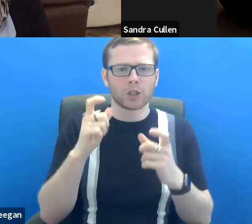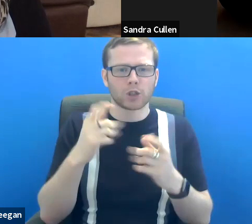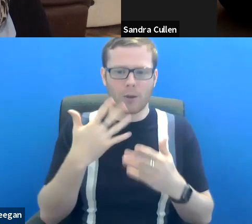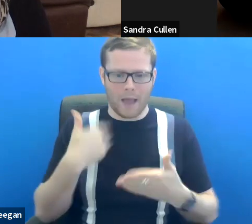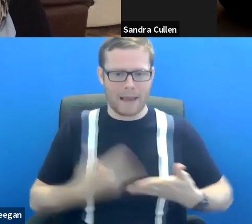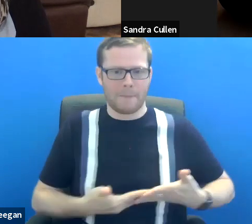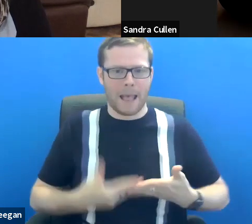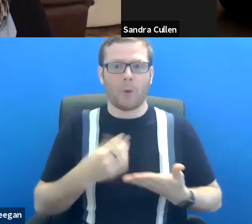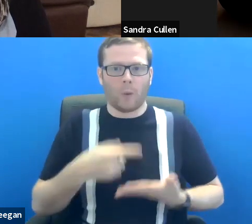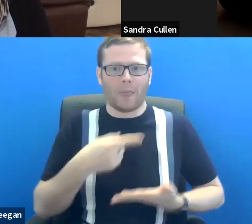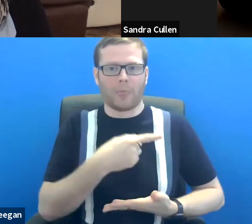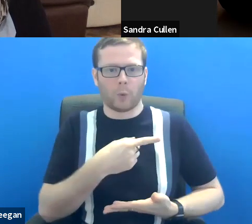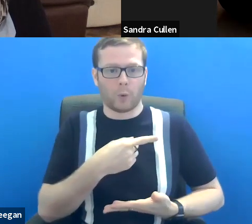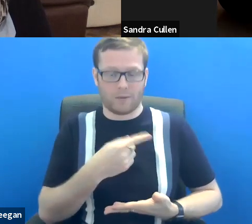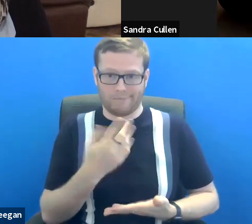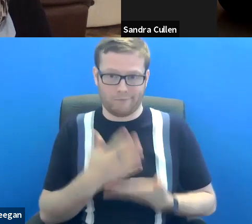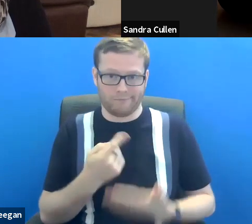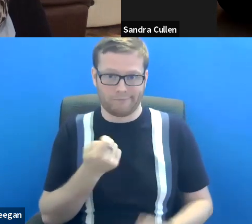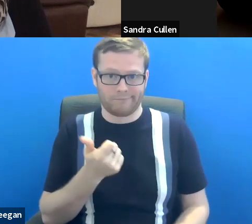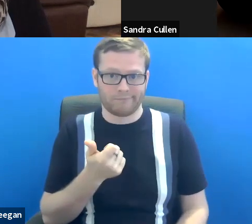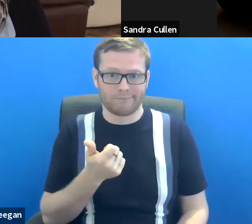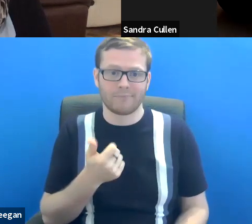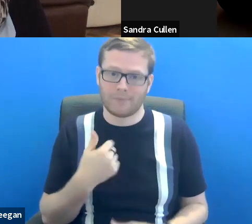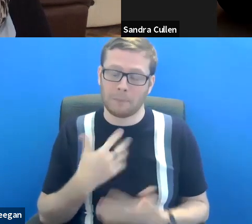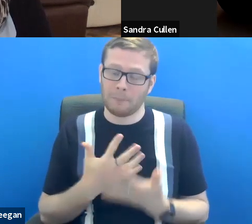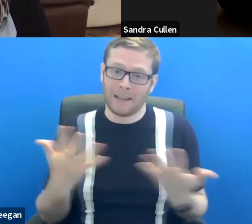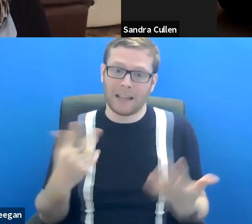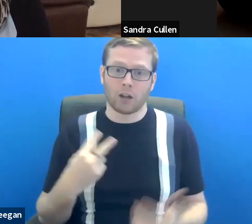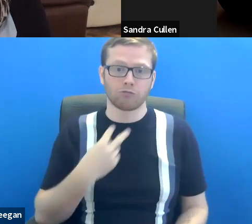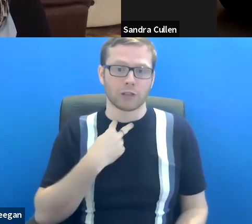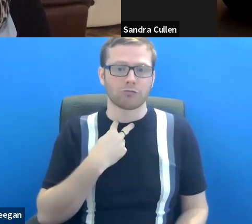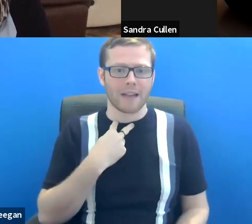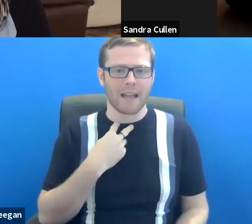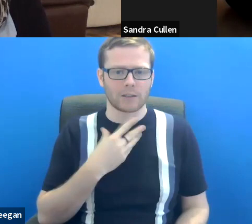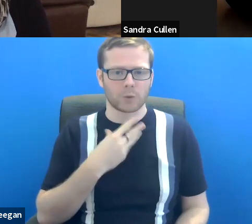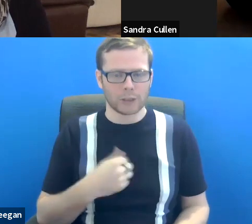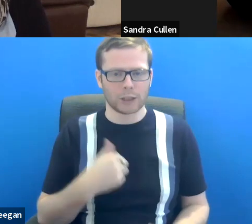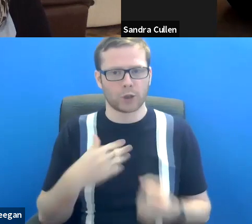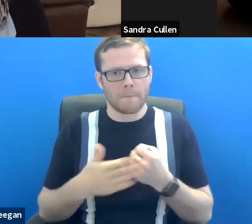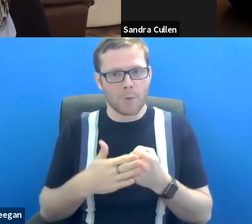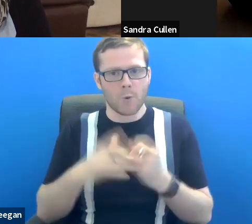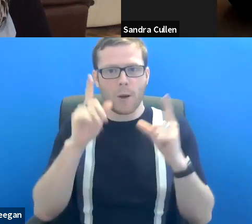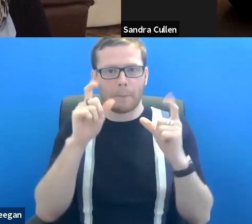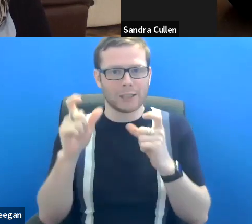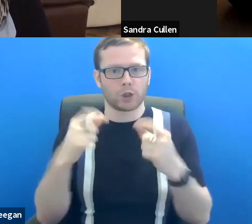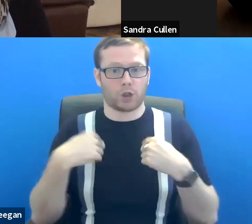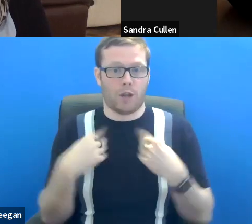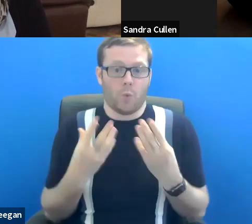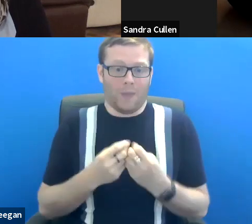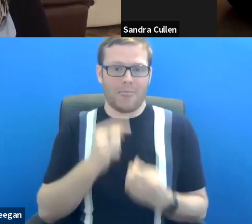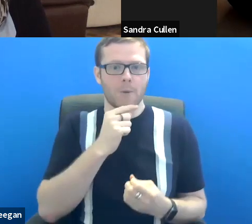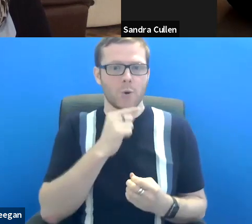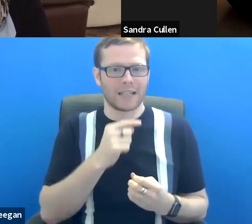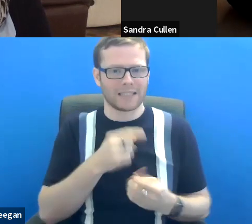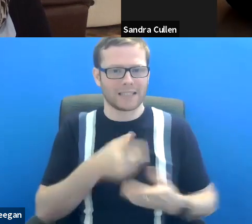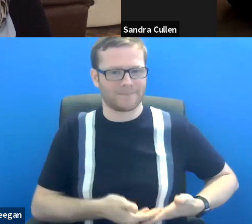And to be honest, I don't have that many. And that's my biggest regret, is that I don't have enough of myself with my boys. So I'm going to show you a couple